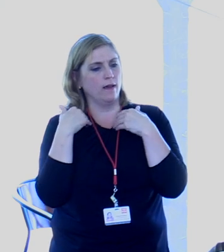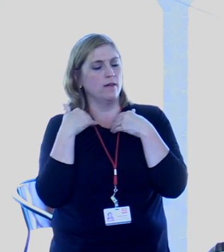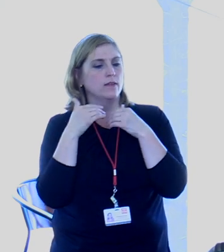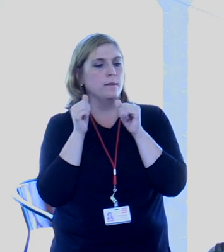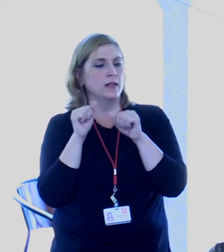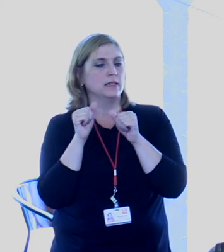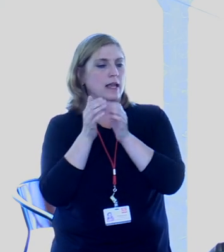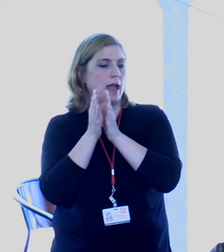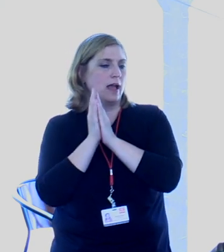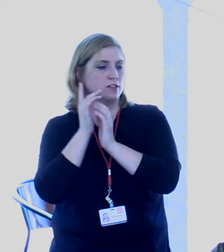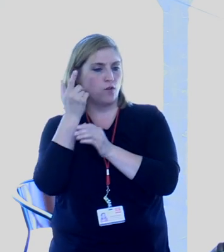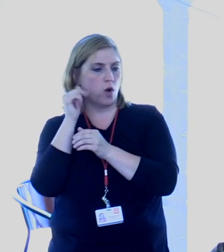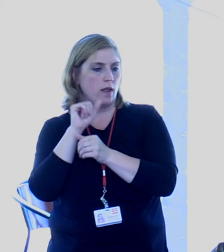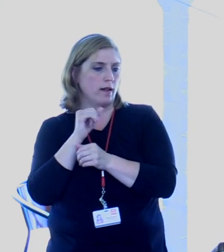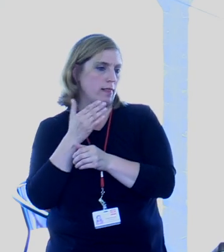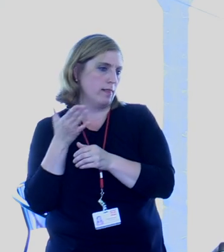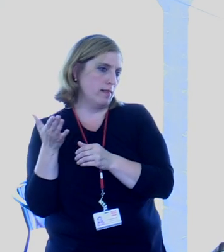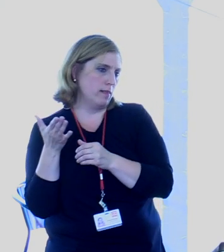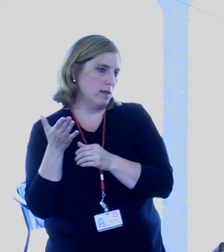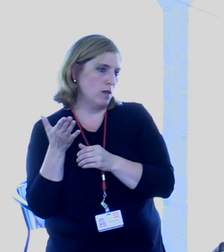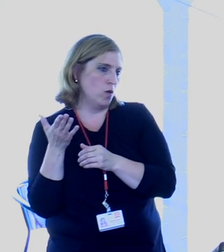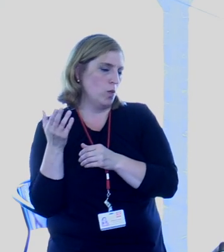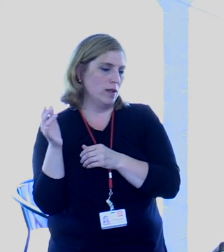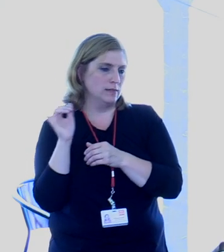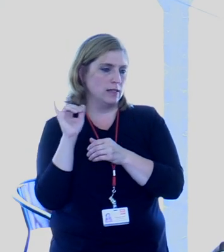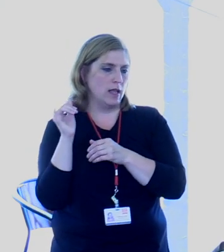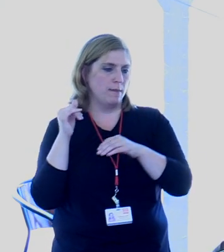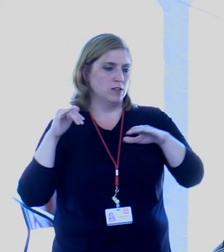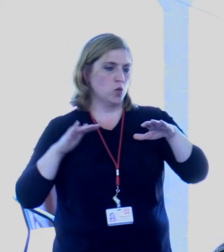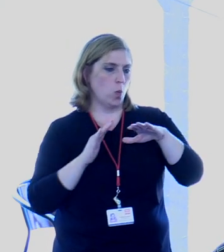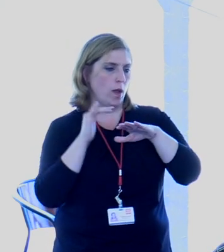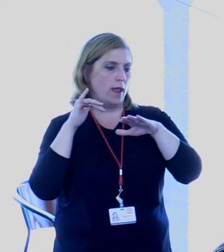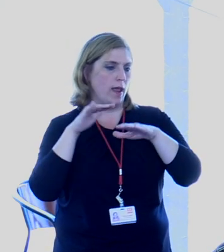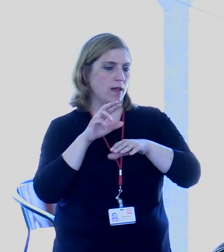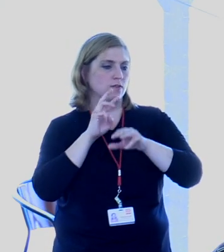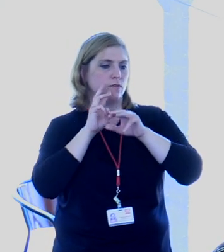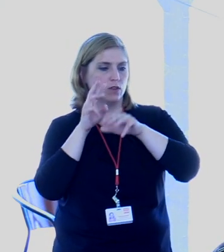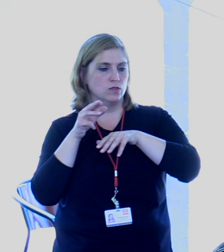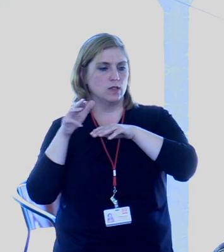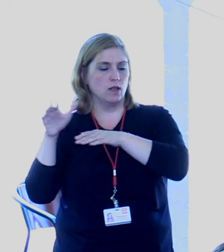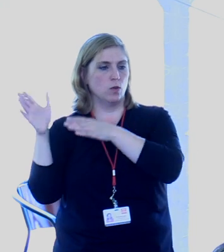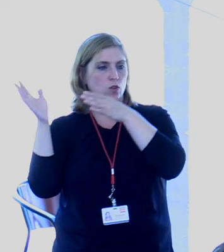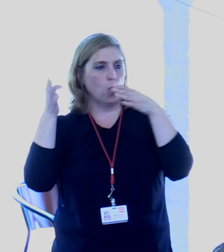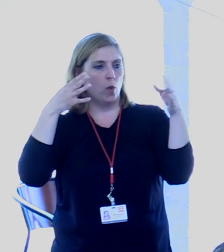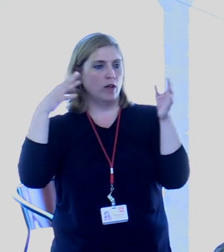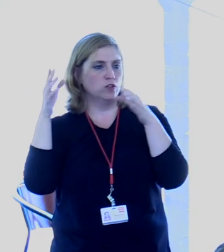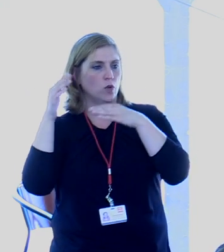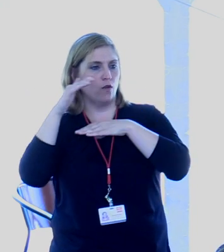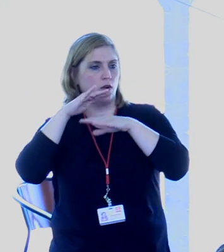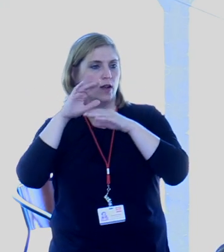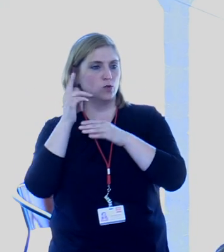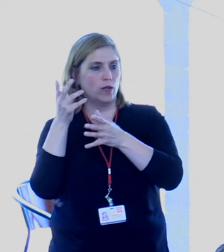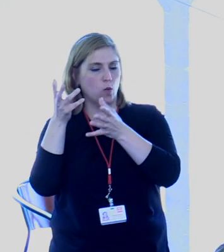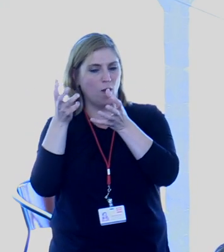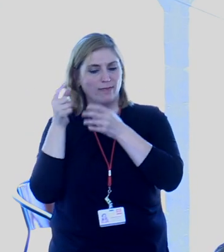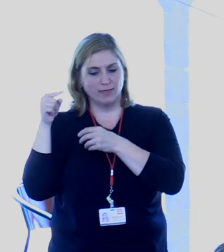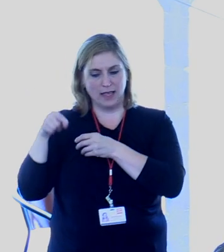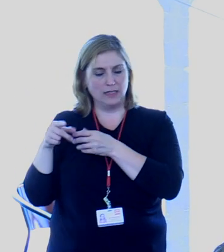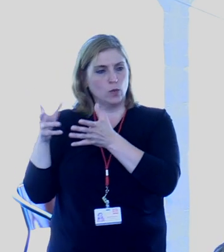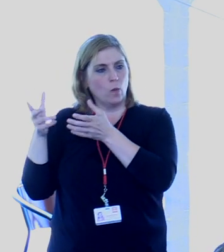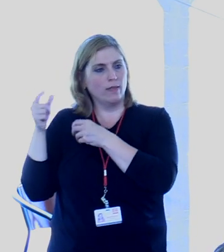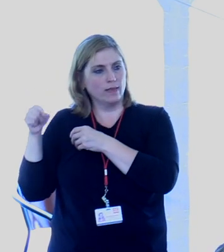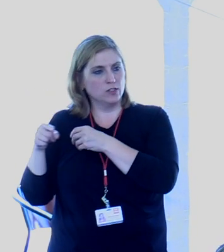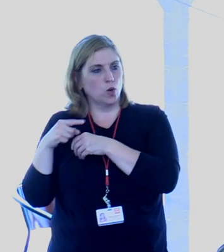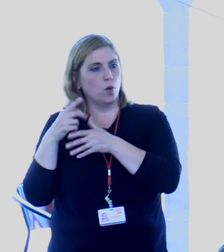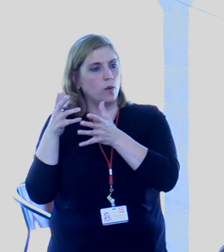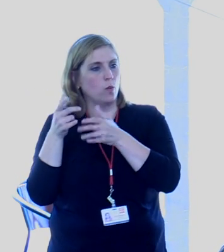whatsoever? Okay, are we blown like the waves of the sea? The wind comes over us and we want now this, we want now this. Or do we want